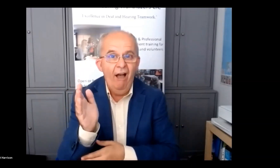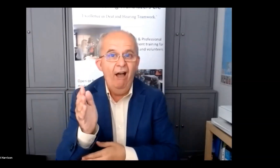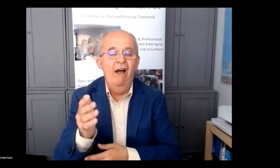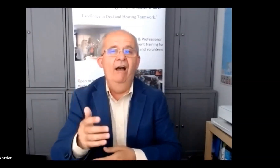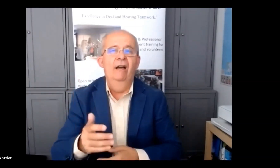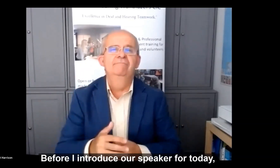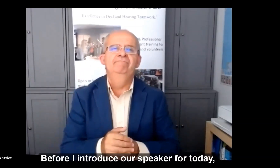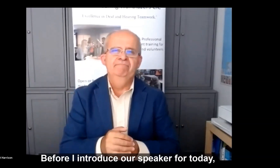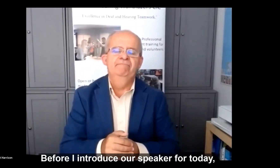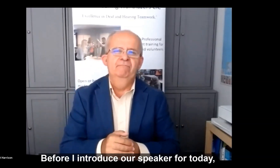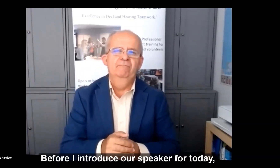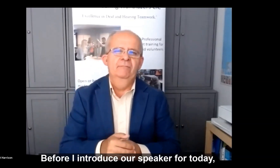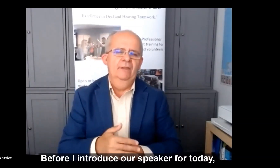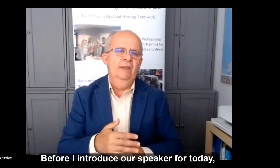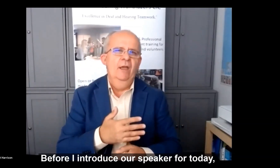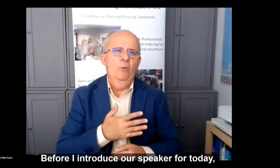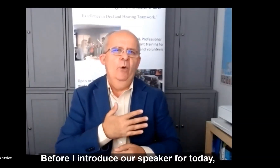Before I introduce our speaker for today,